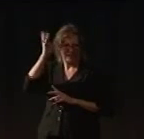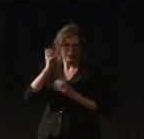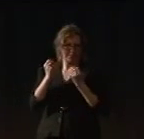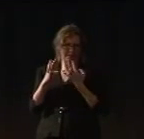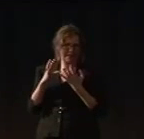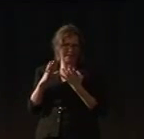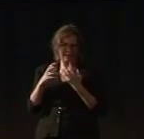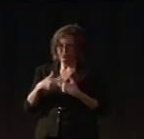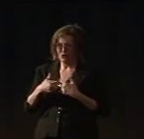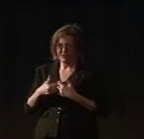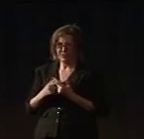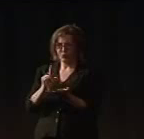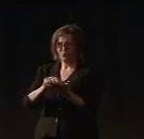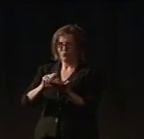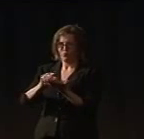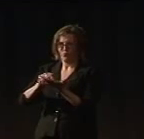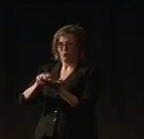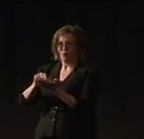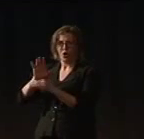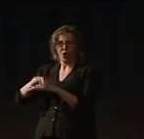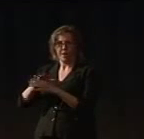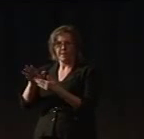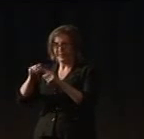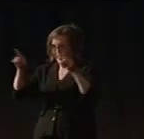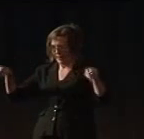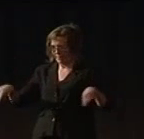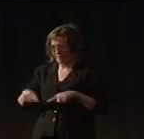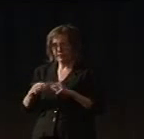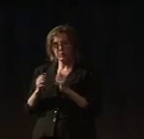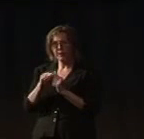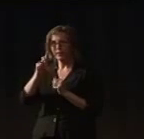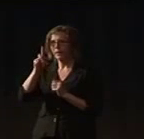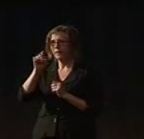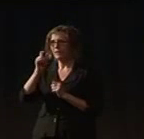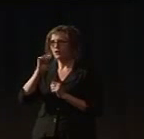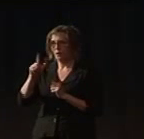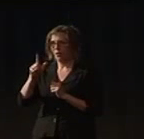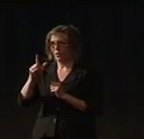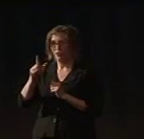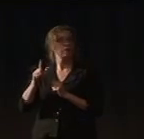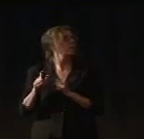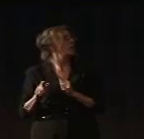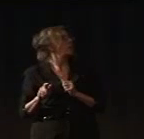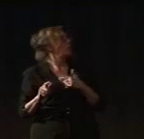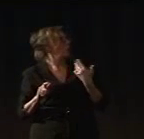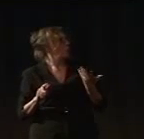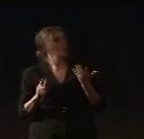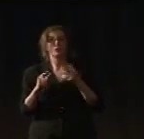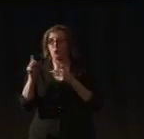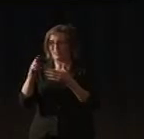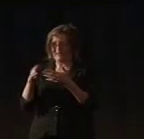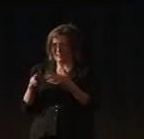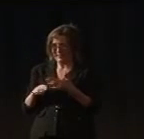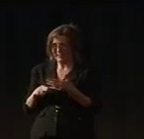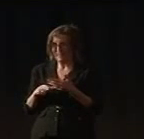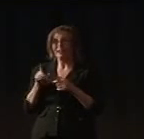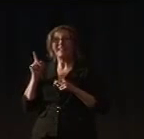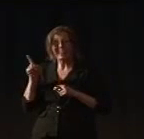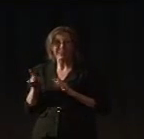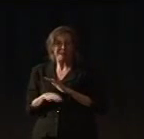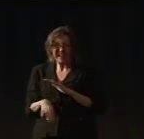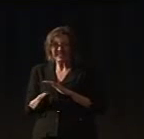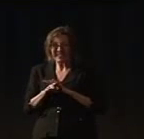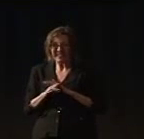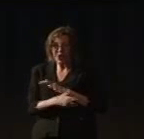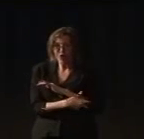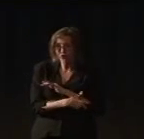to print on a canvas with the digital file, and basically robbed